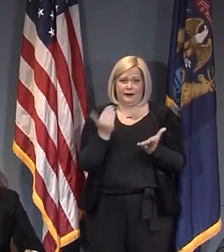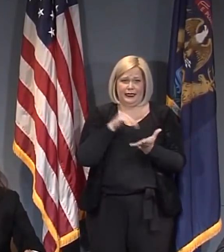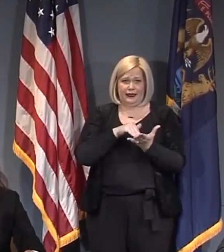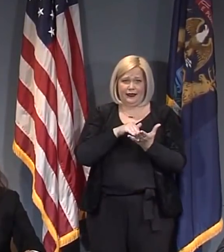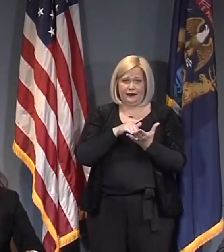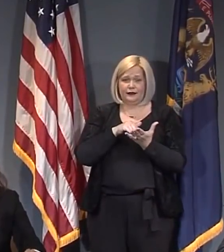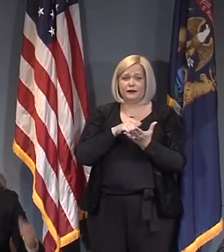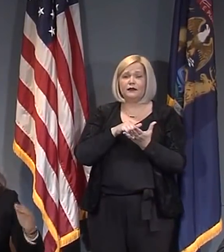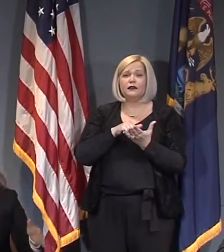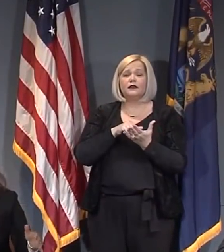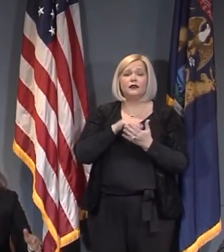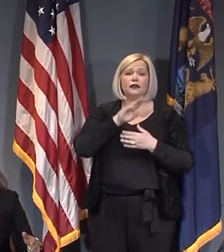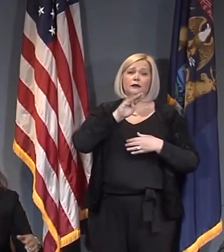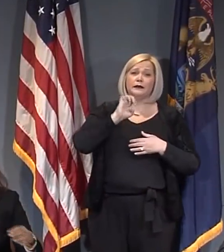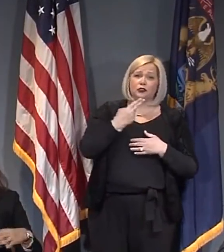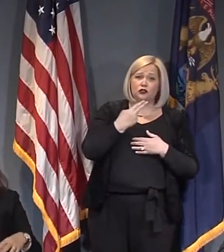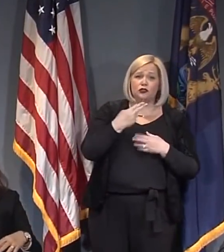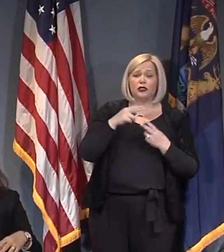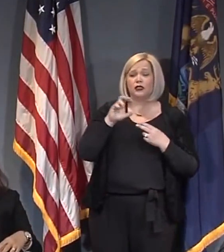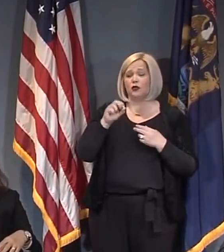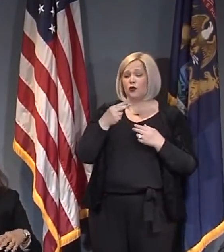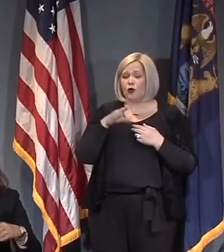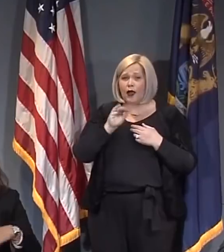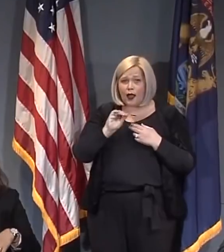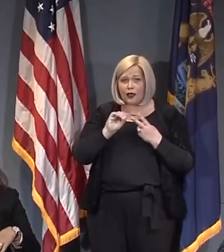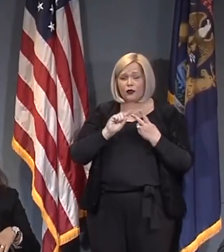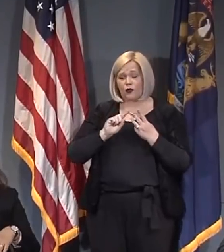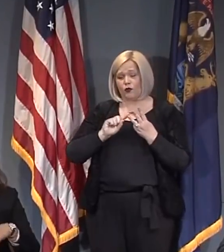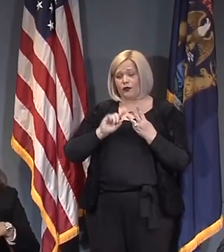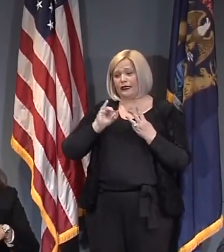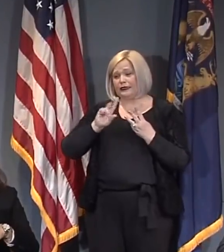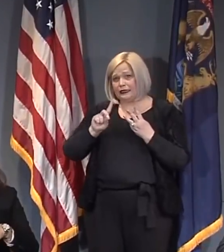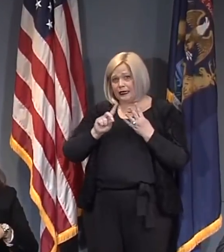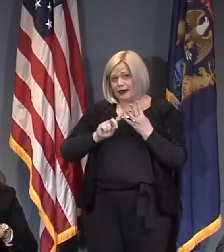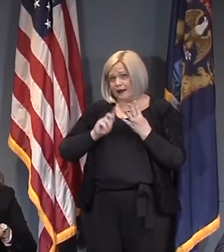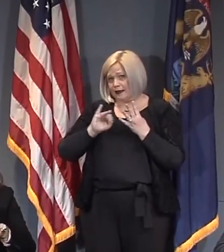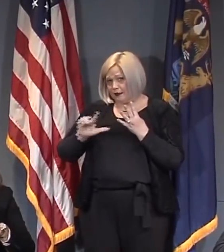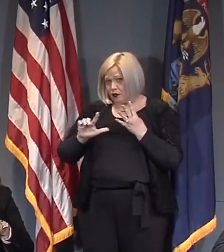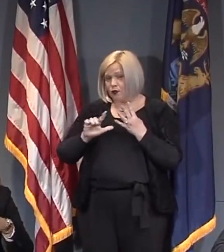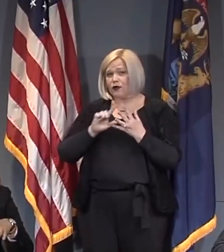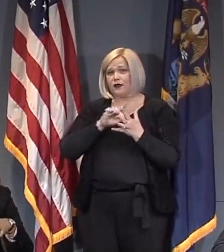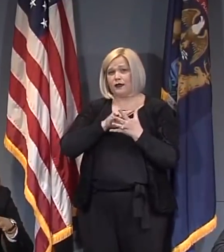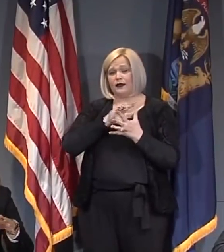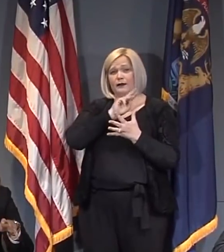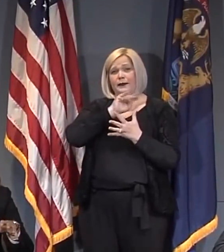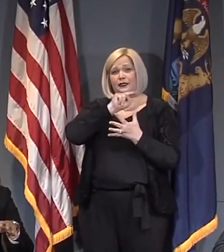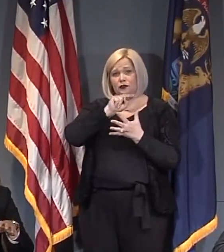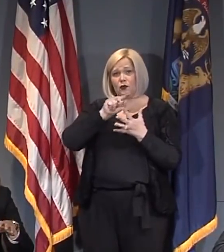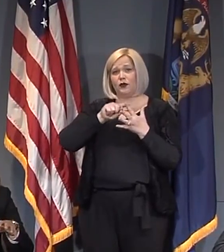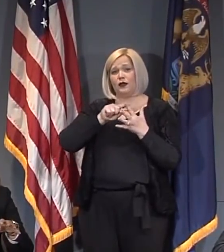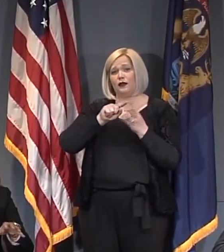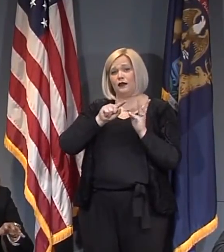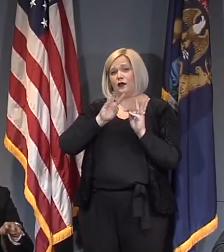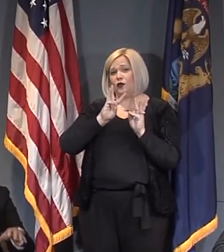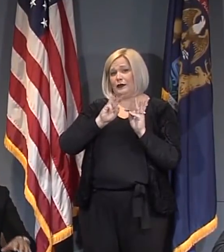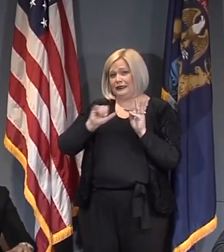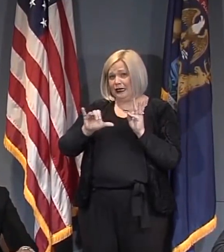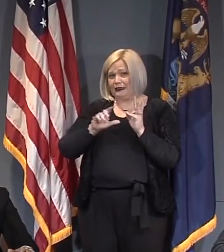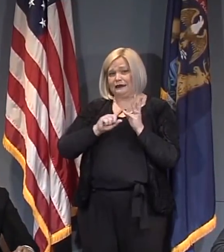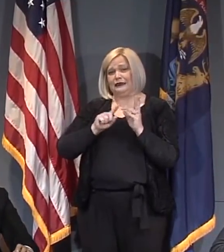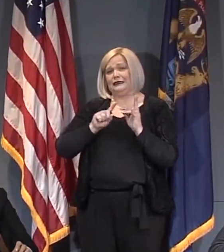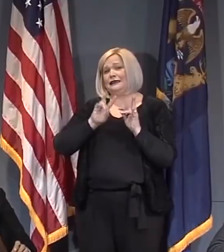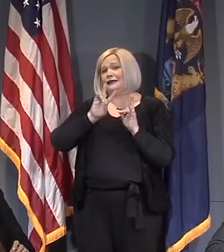partnership between Michigan and Ohio, Indiana, Illinois, Minnesota, Wisconsin, and